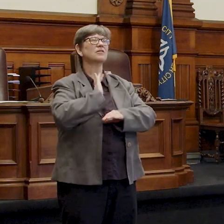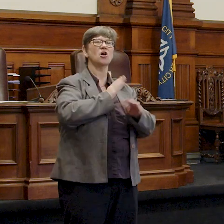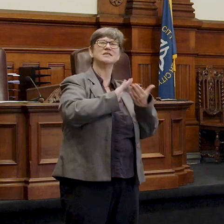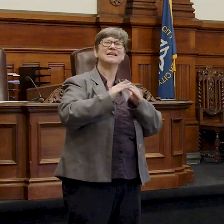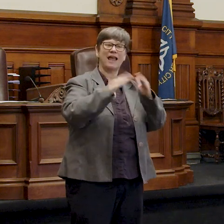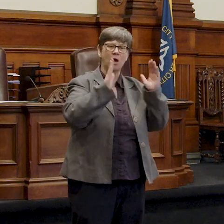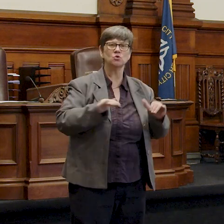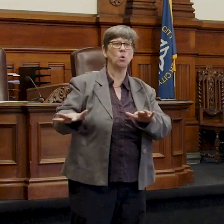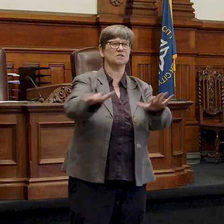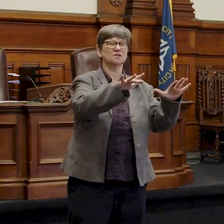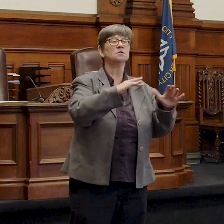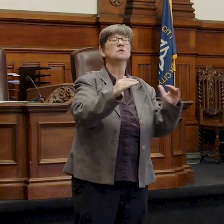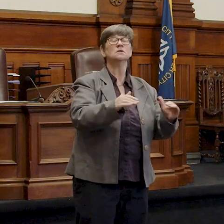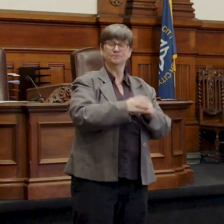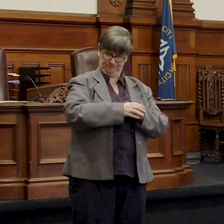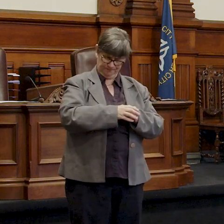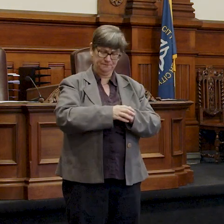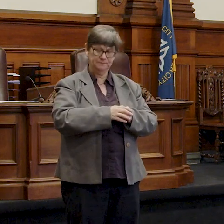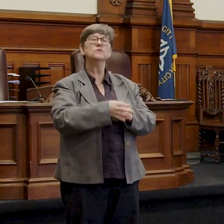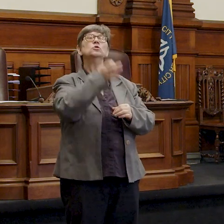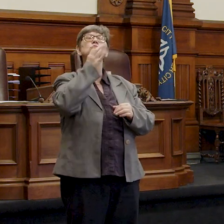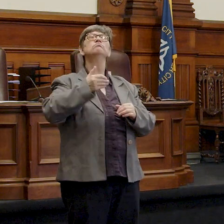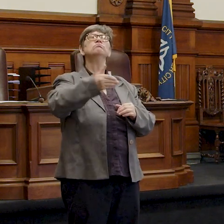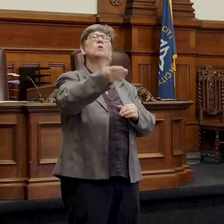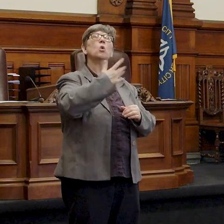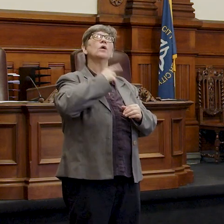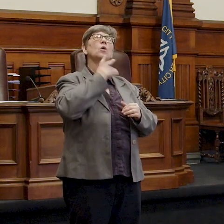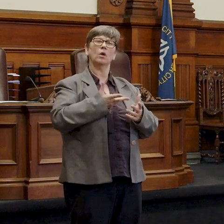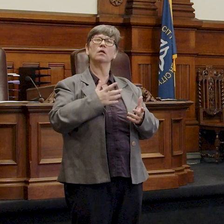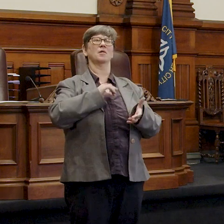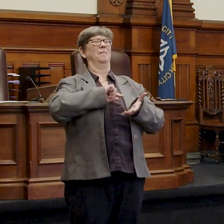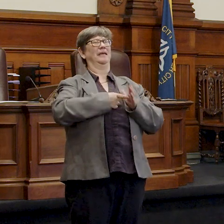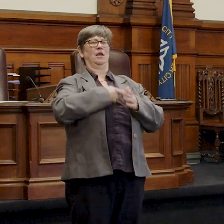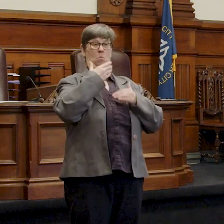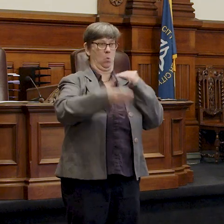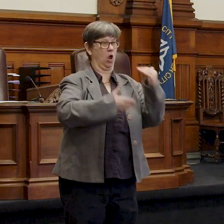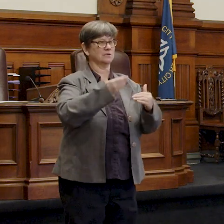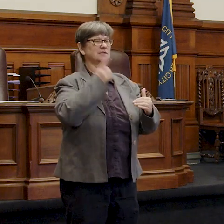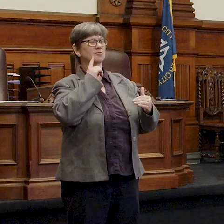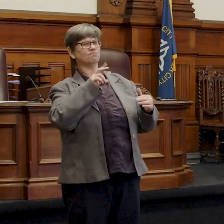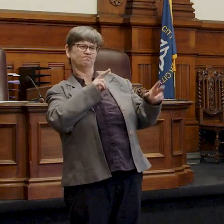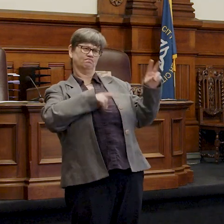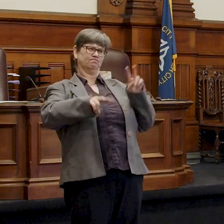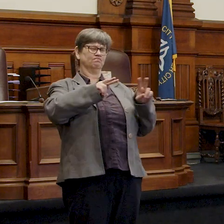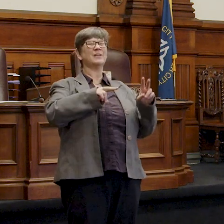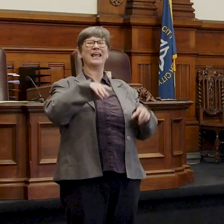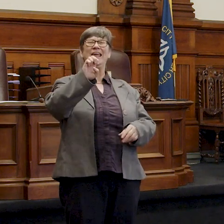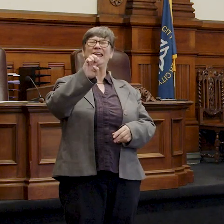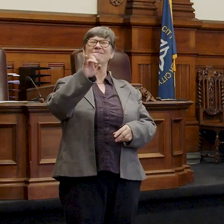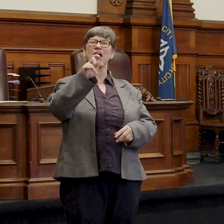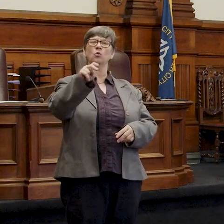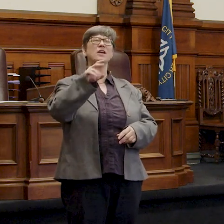In the coming months, we will undertake our comprehensive process to evaluate assessed valuations of residential and